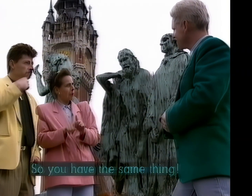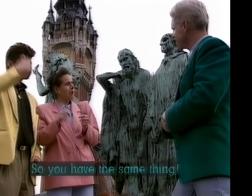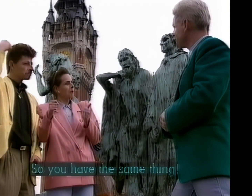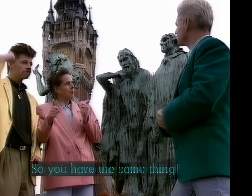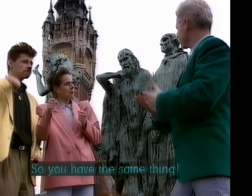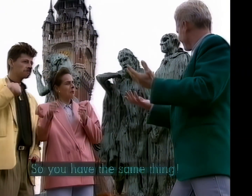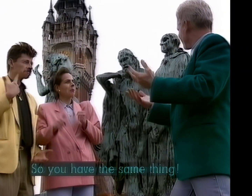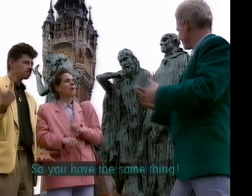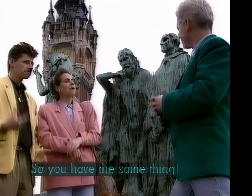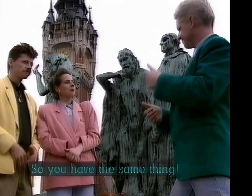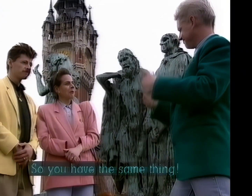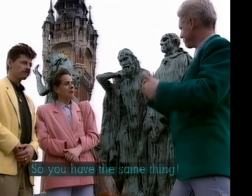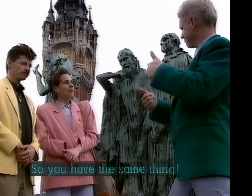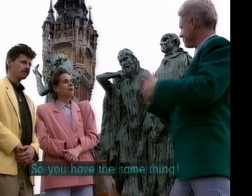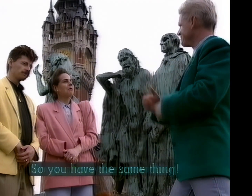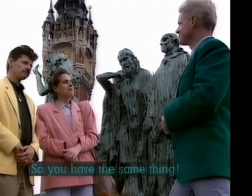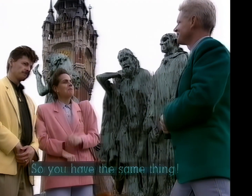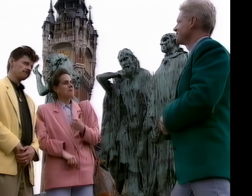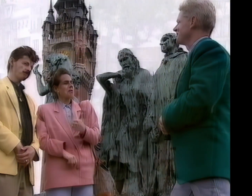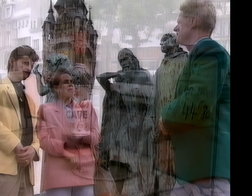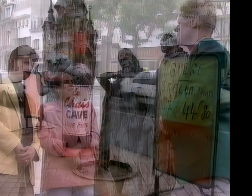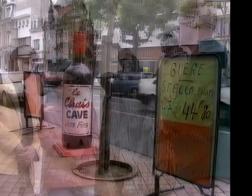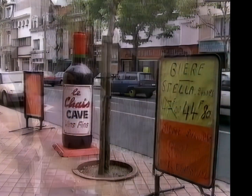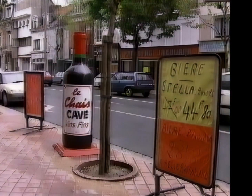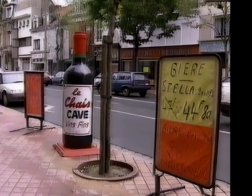Oh, I haven't so you seen have that. the I haven't same been thing. there. Great.